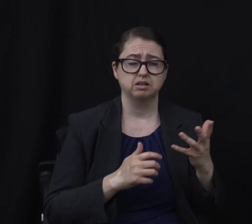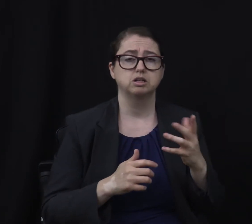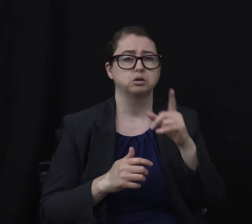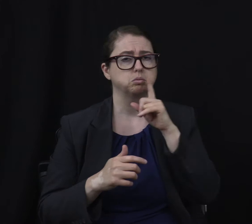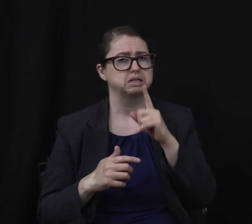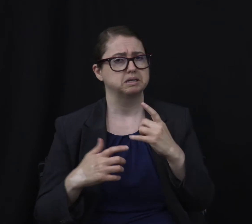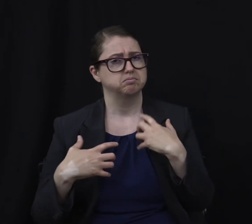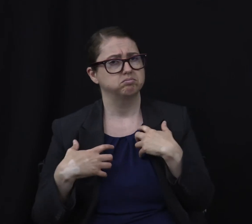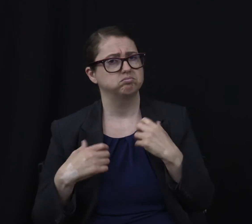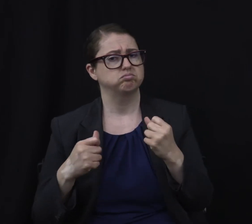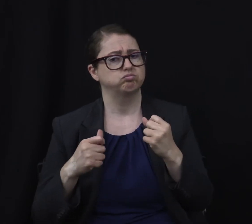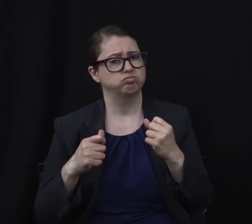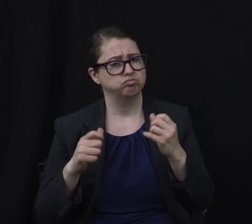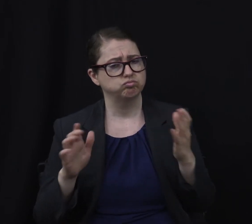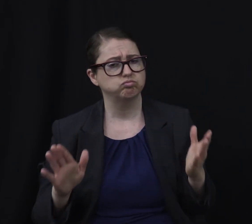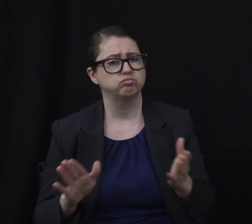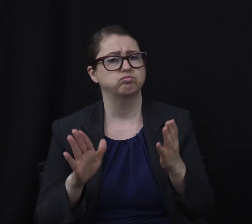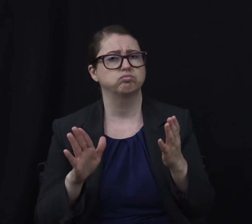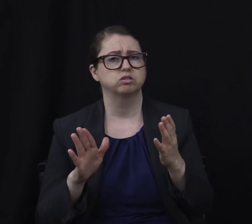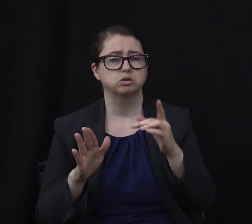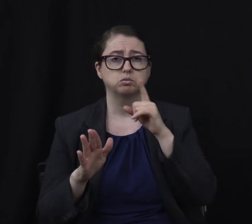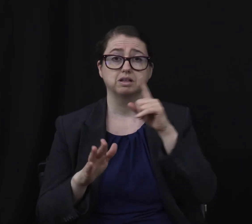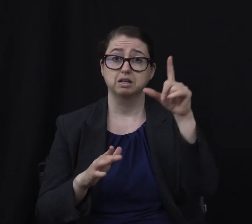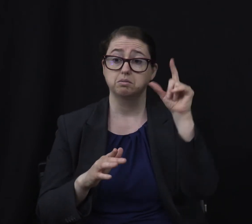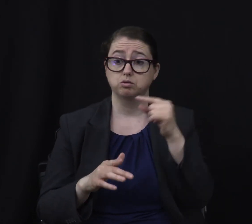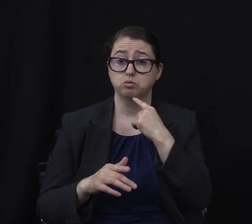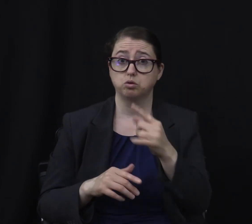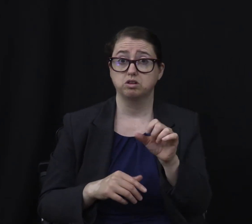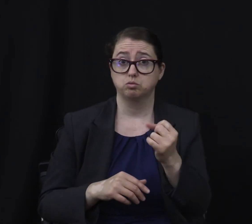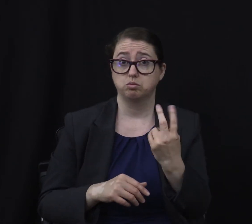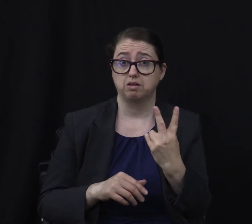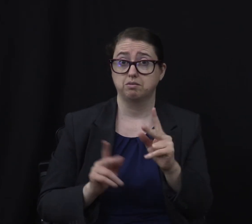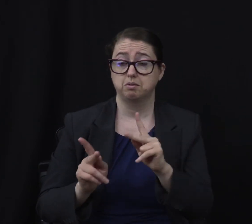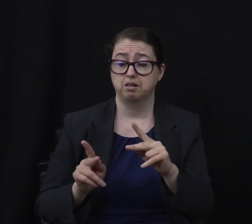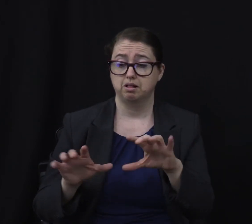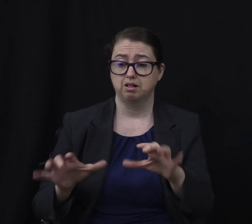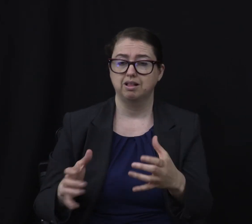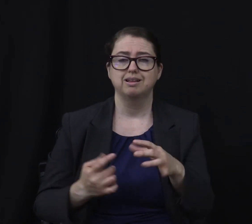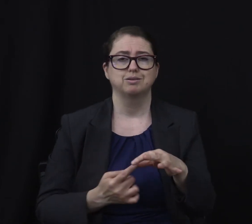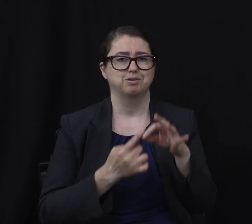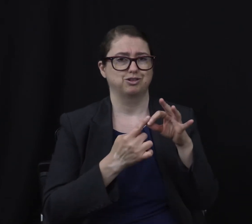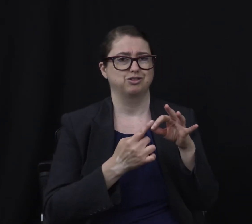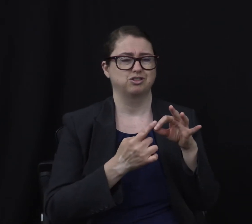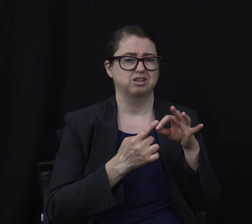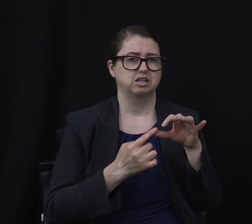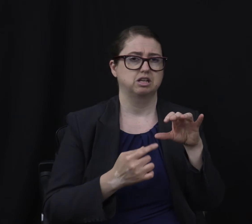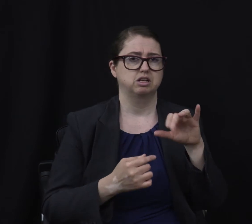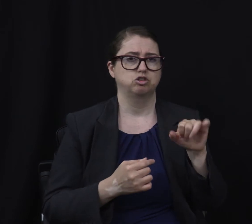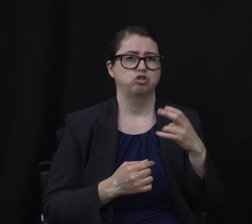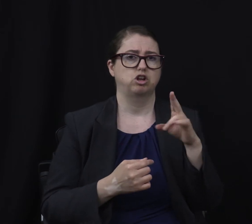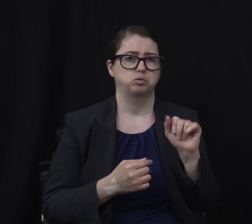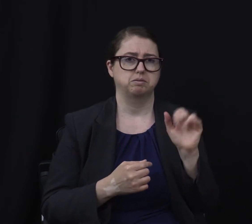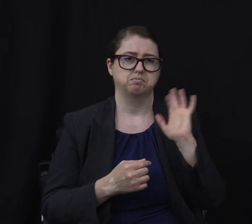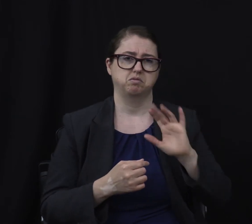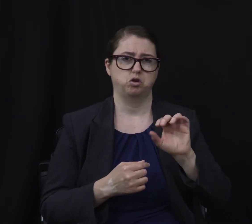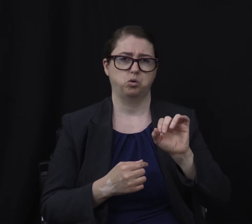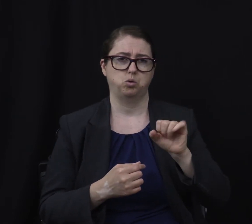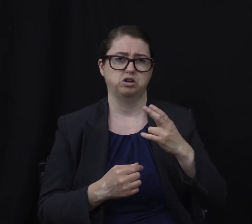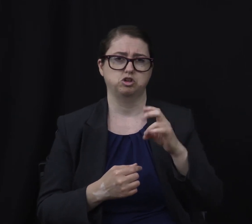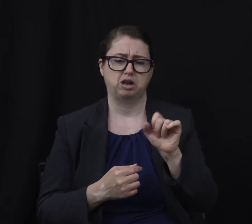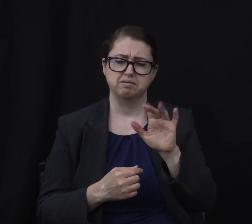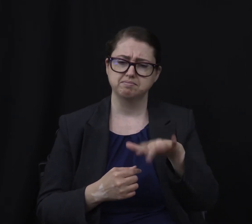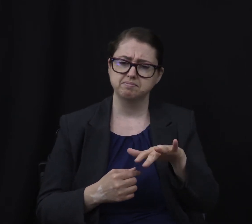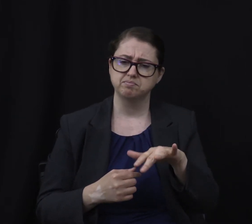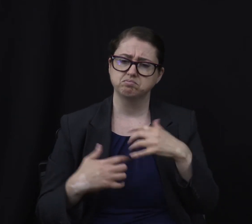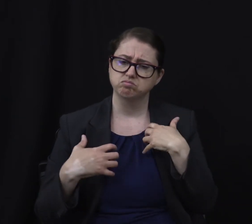In context, Moses is telling the 12 spies, especially Joshua, formerly Hoshea, to be courageous, because